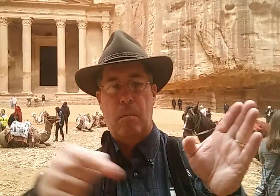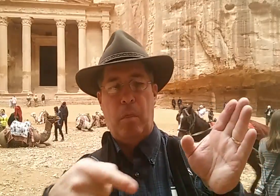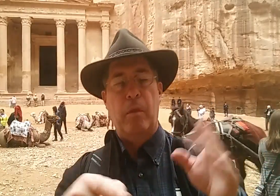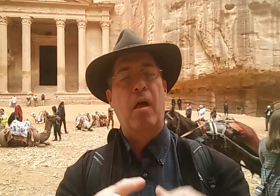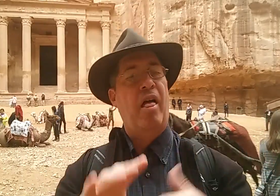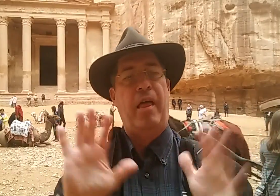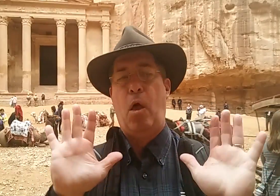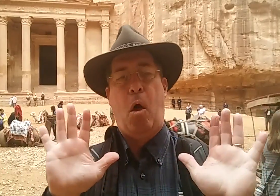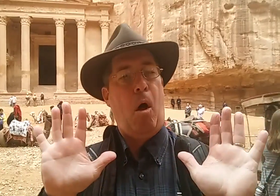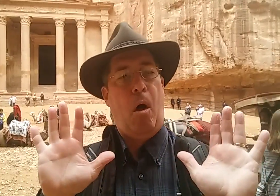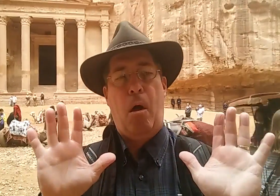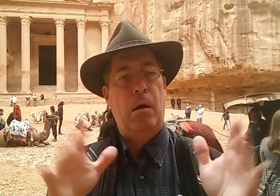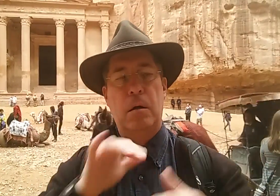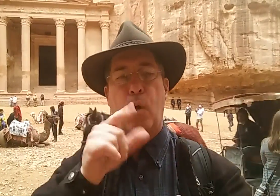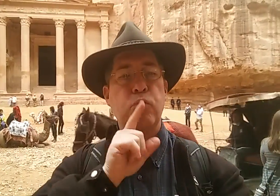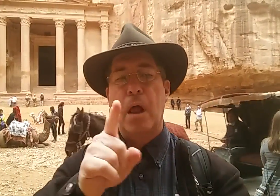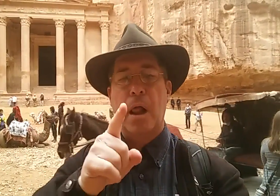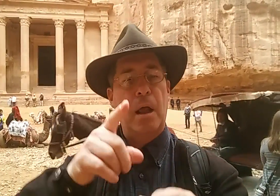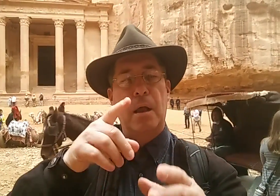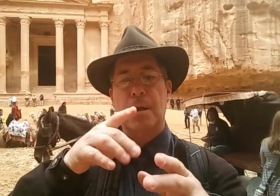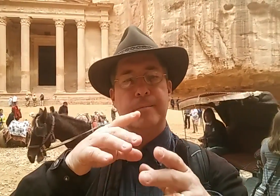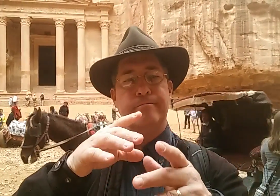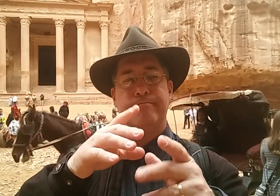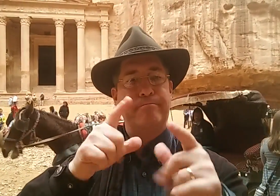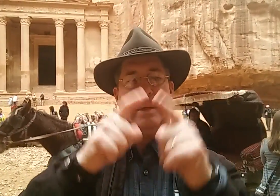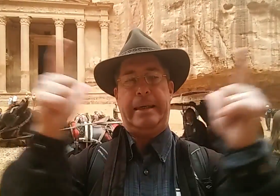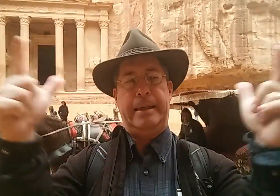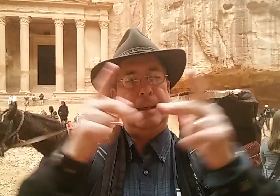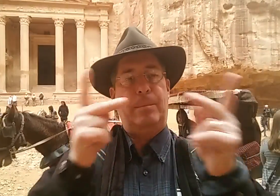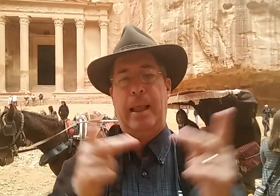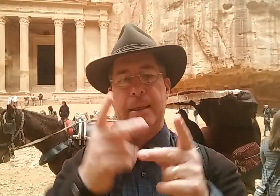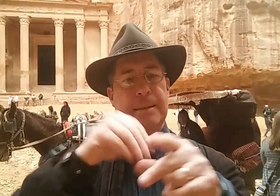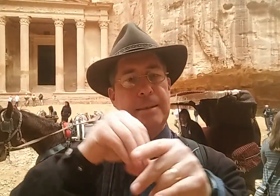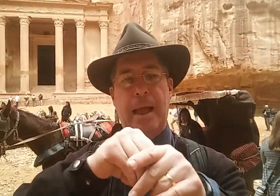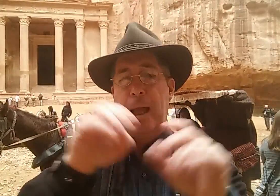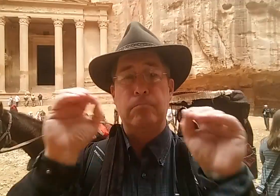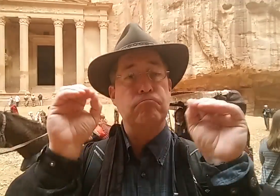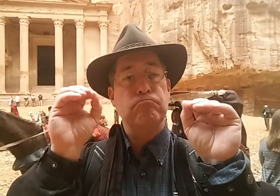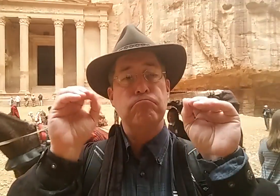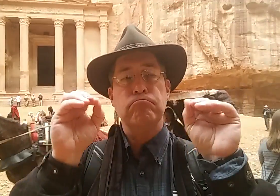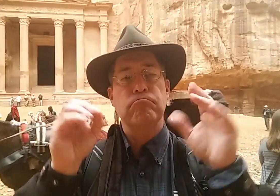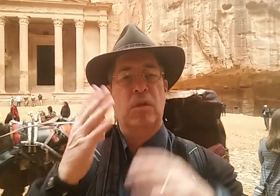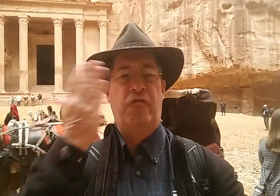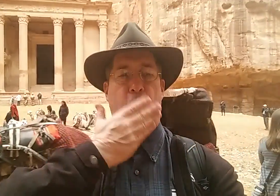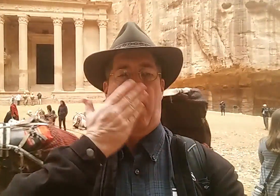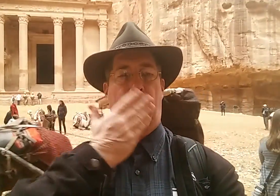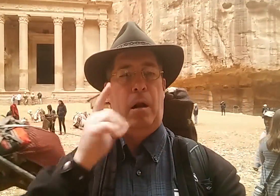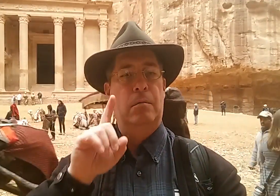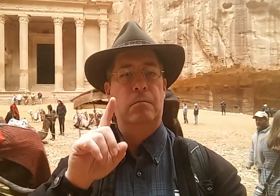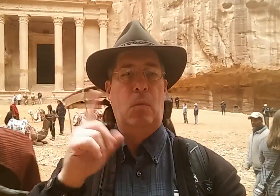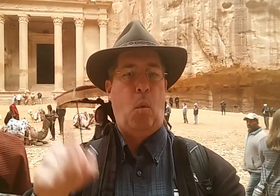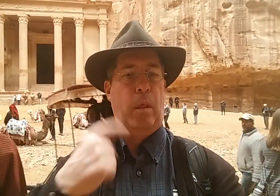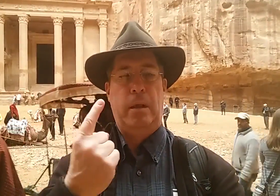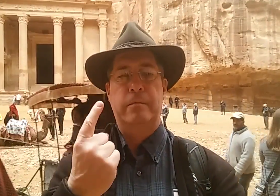a room to the left. There's 3 rooms, and that's all. That's all. It's not a real large place inside. It's just a